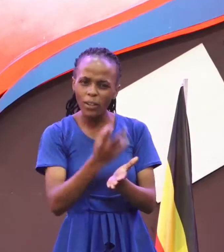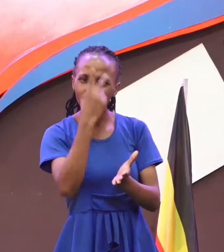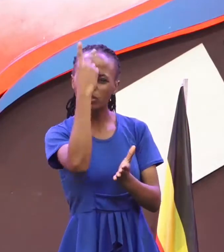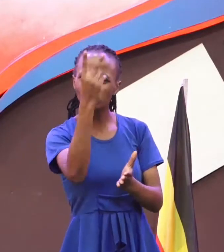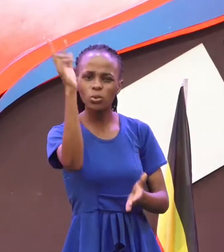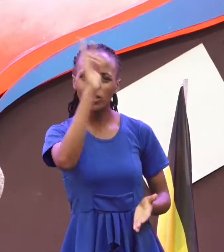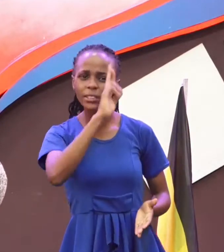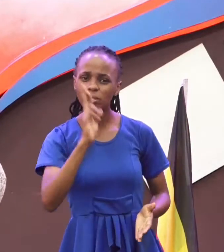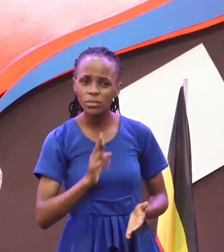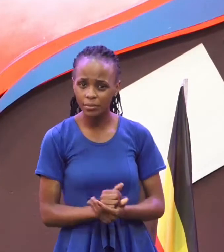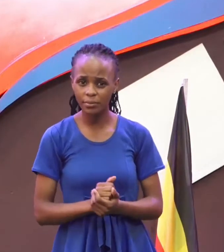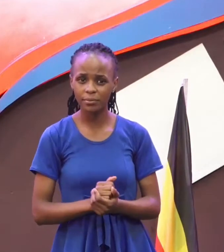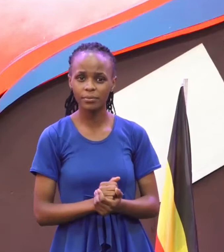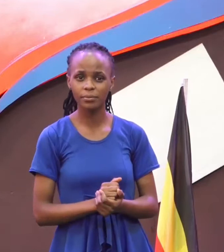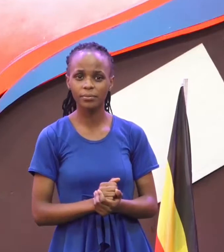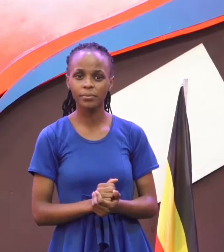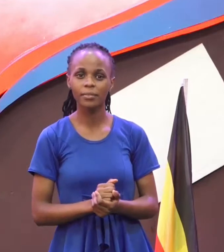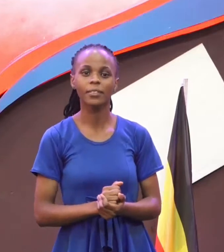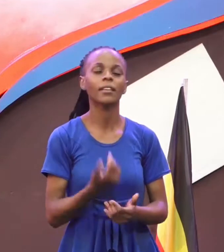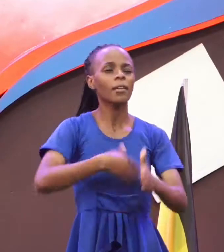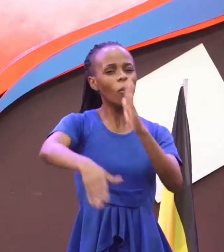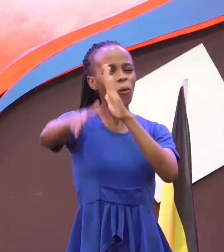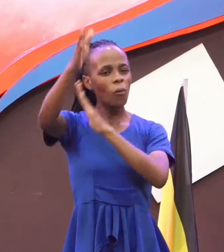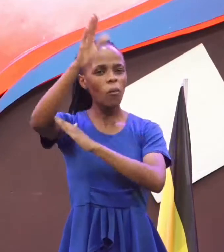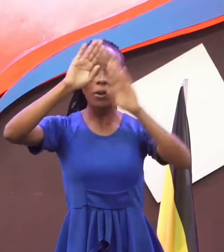earth, there are only two religions. God